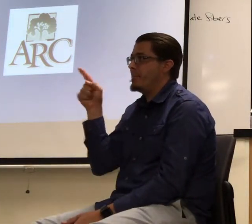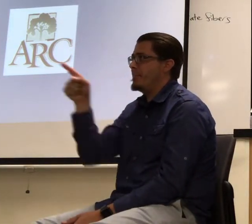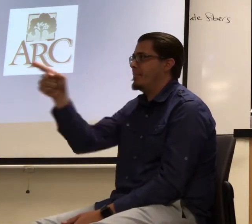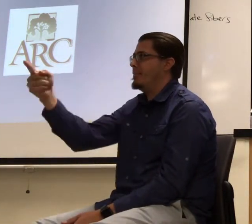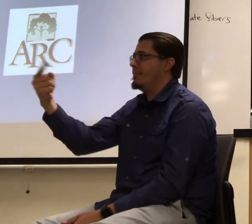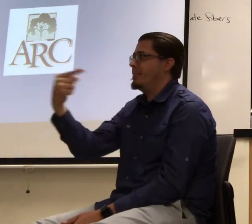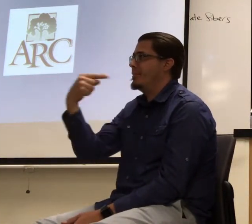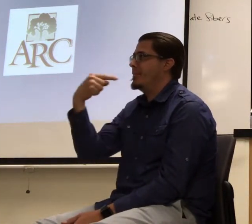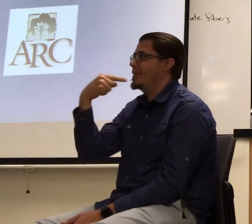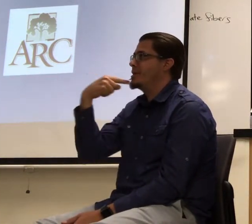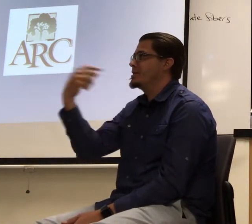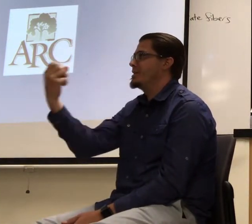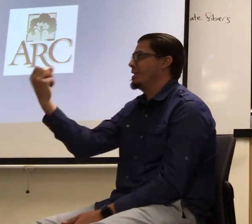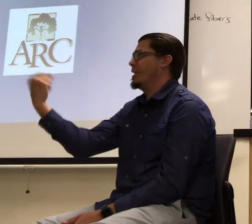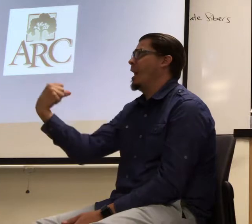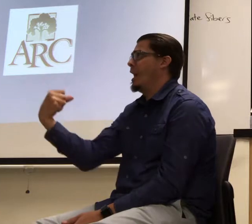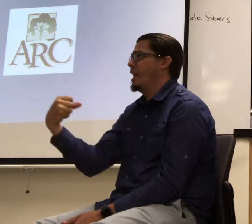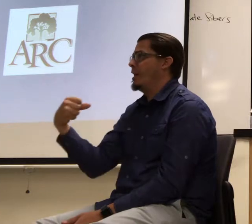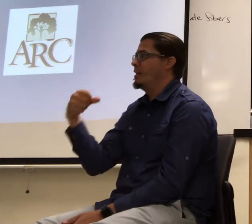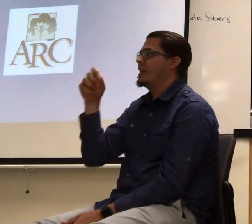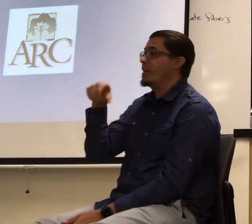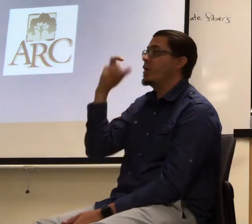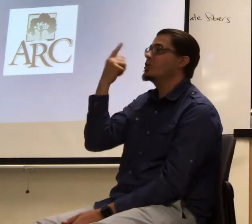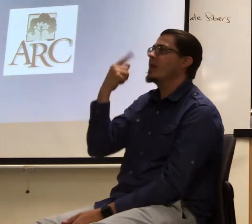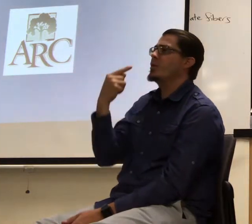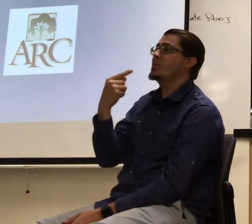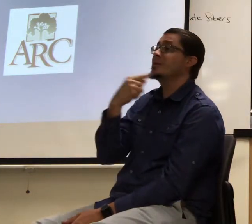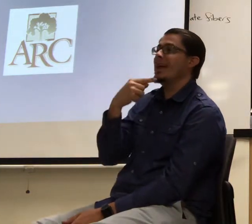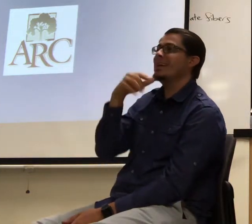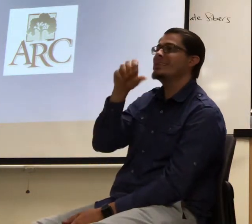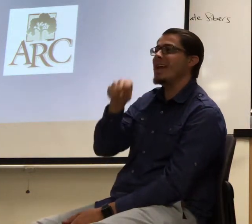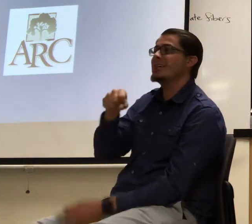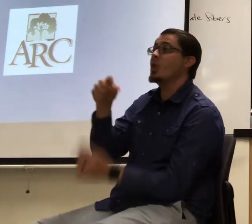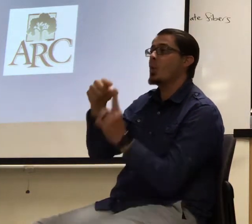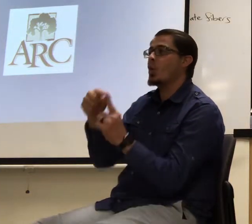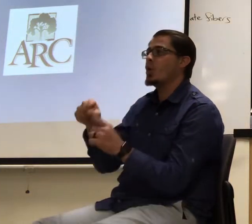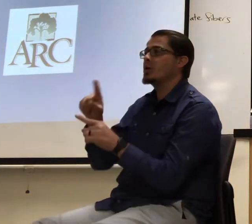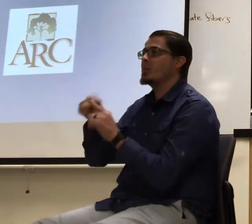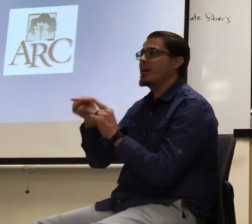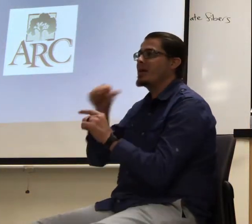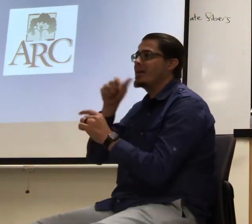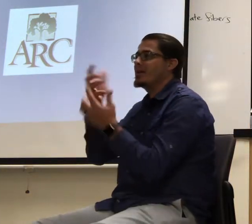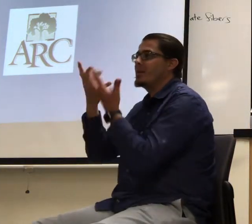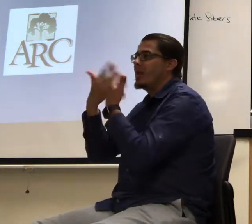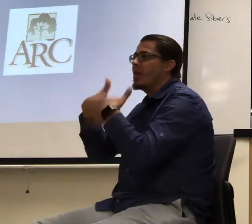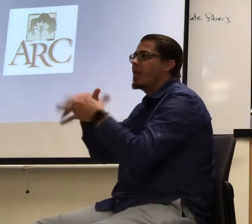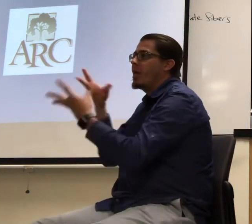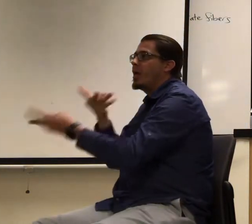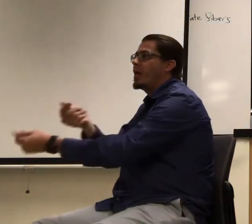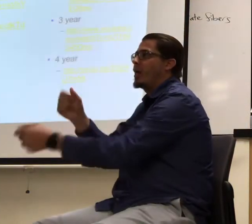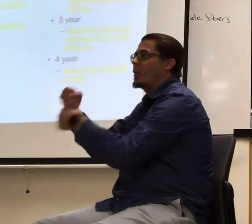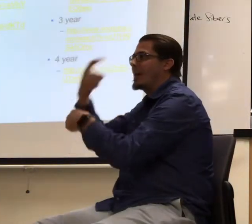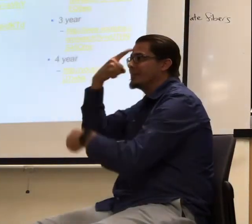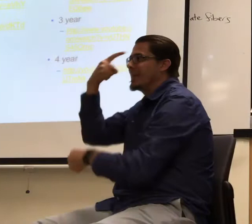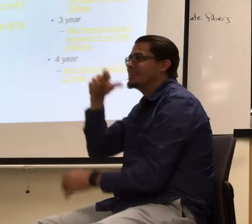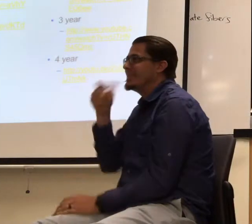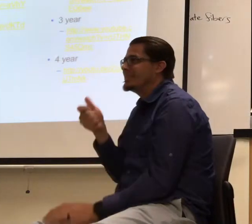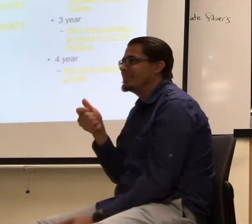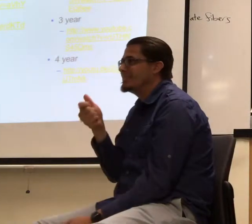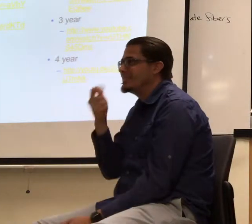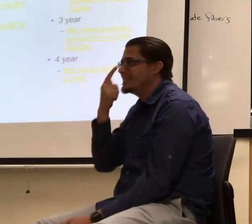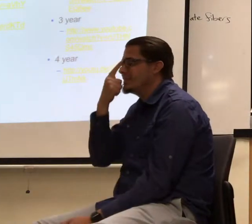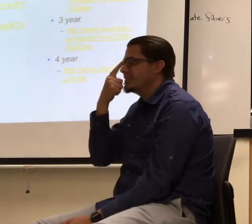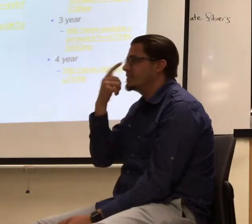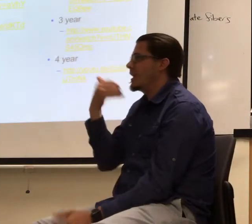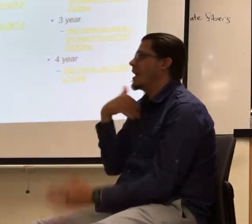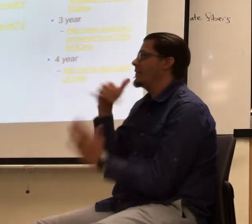You could understand what he was saying, but was he making sense? Well, no, that's the whole point. I have some YouTube links there if you want to